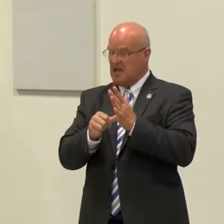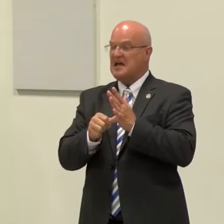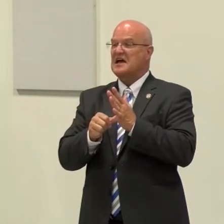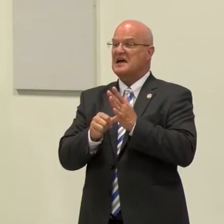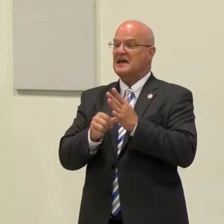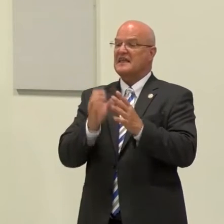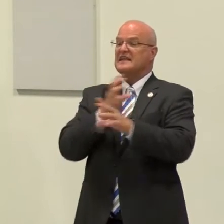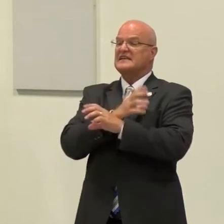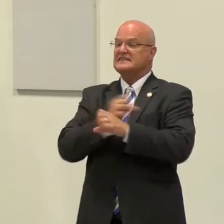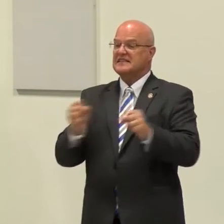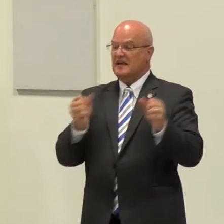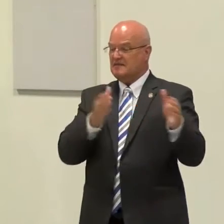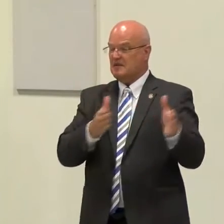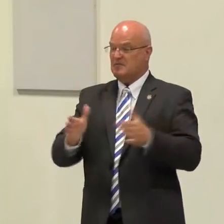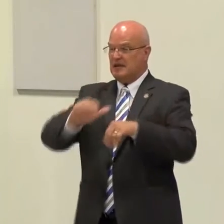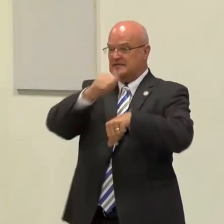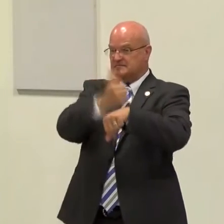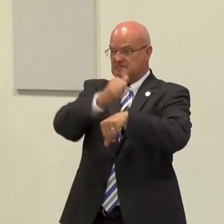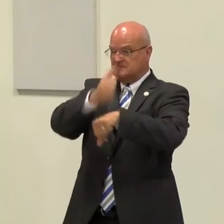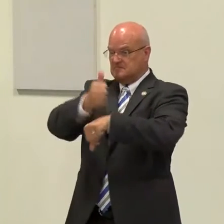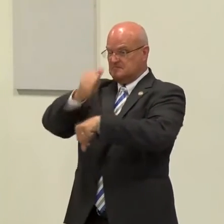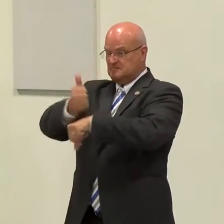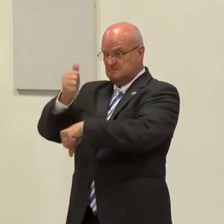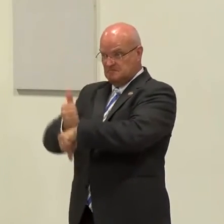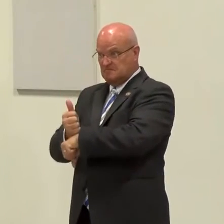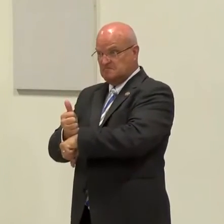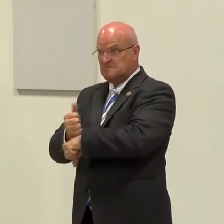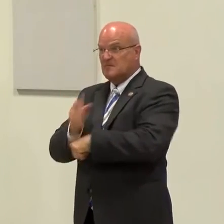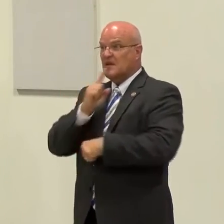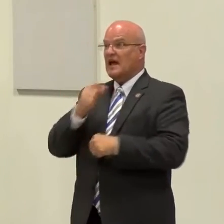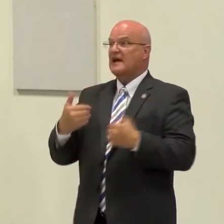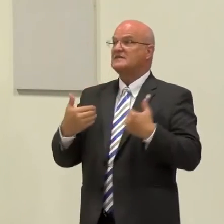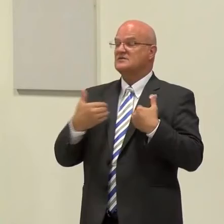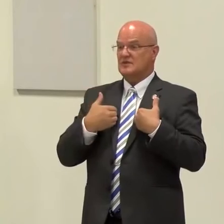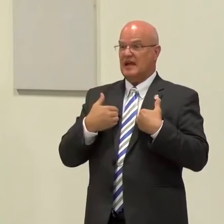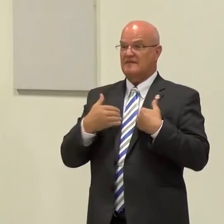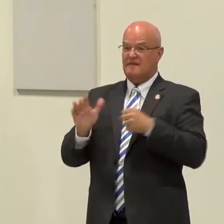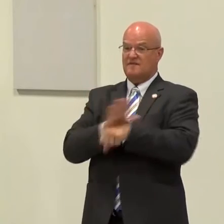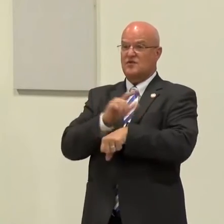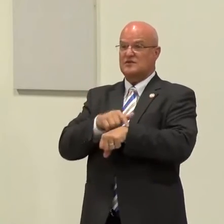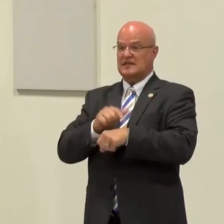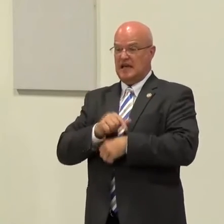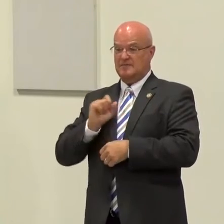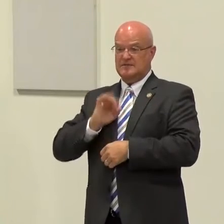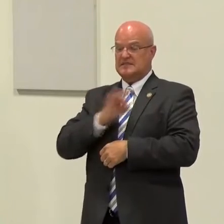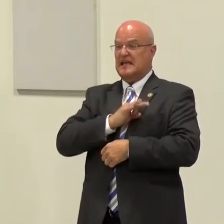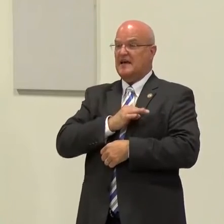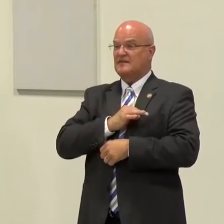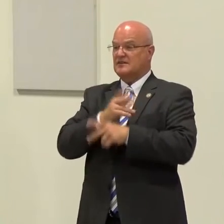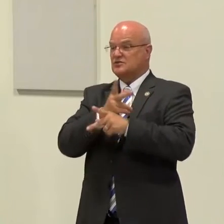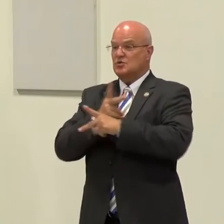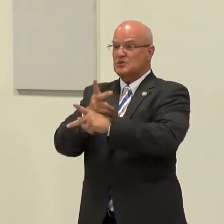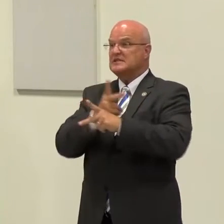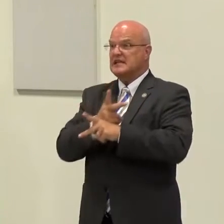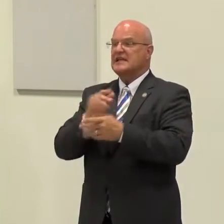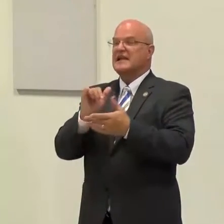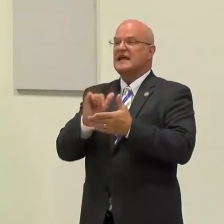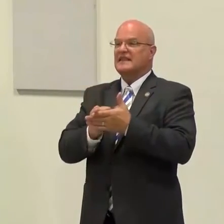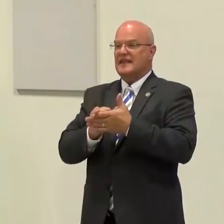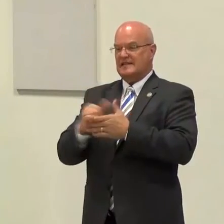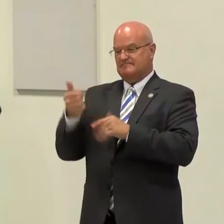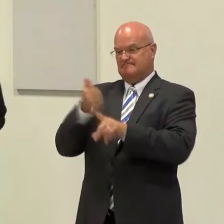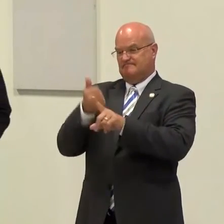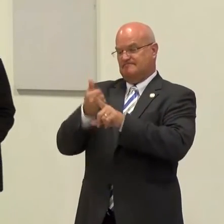the safety precautions that they had put in place. They actually have a full-time staff superintendent that